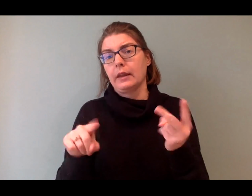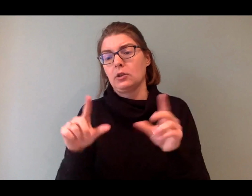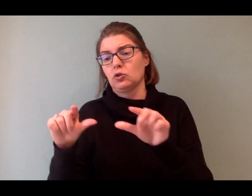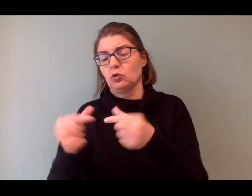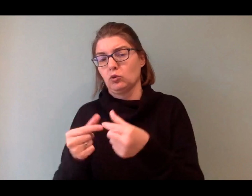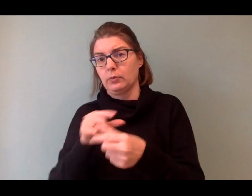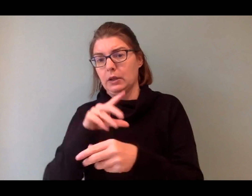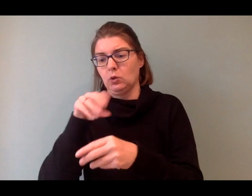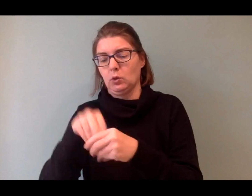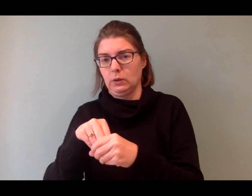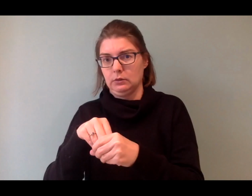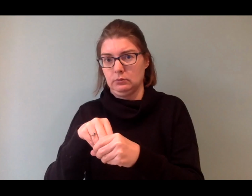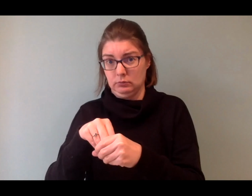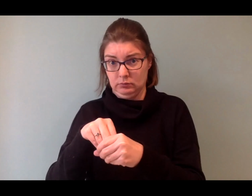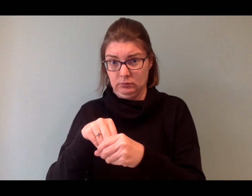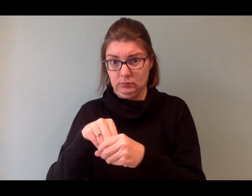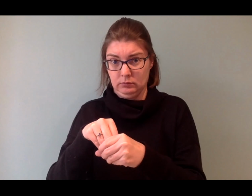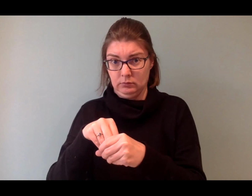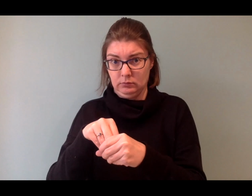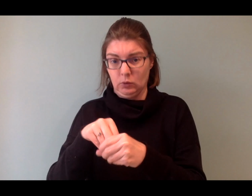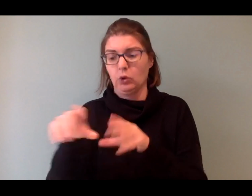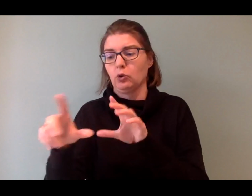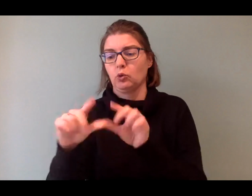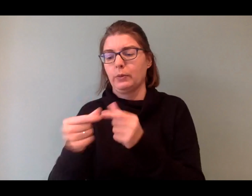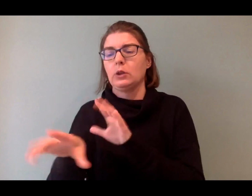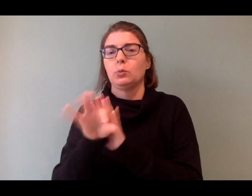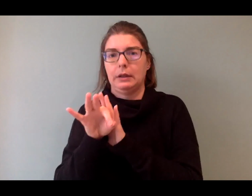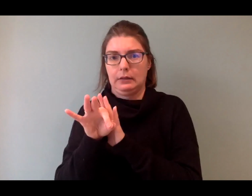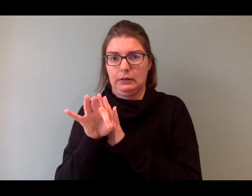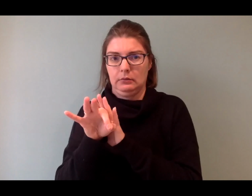put into, like the group that you choose.